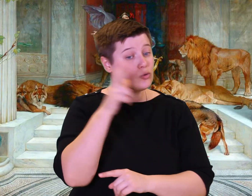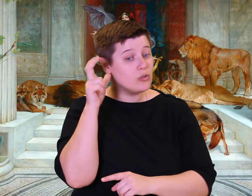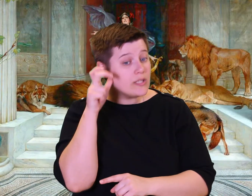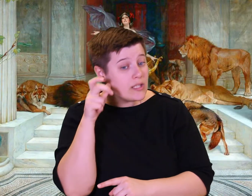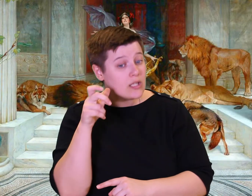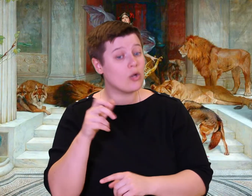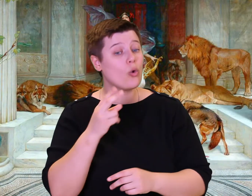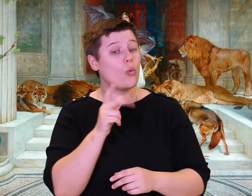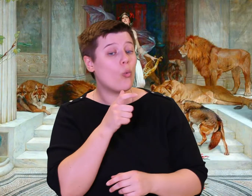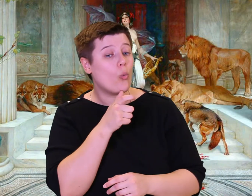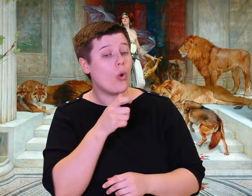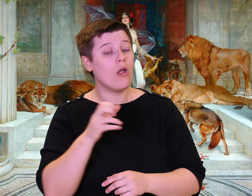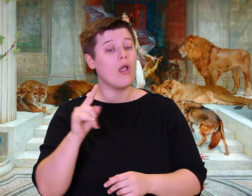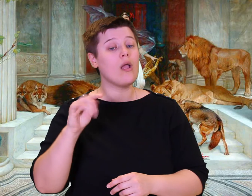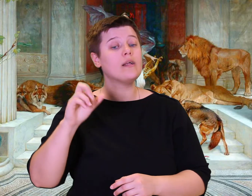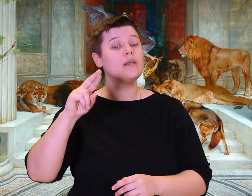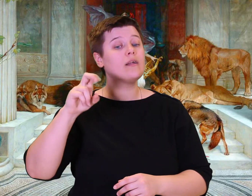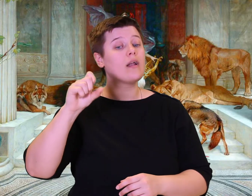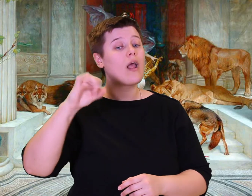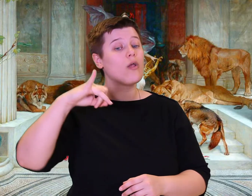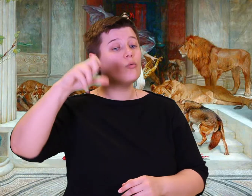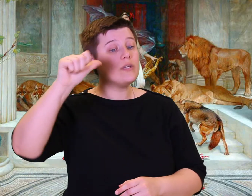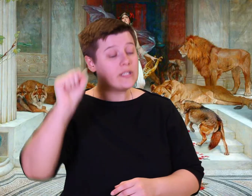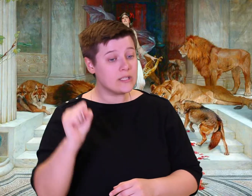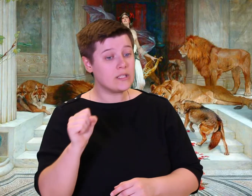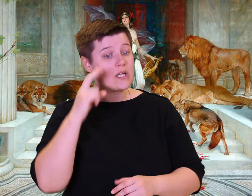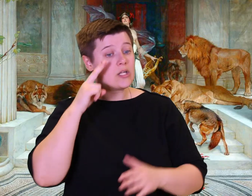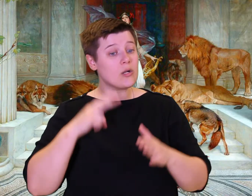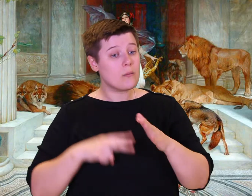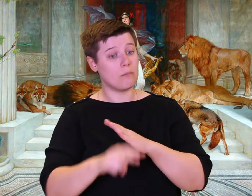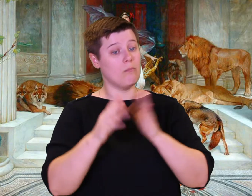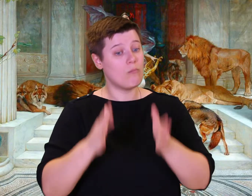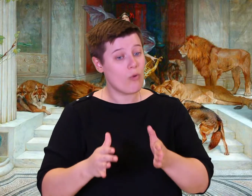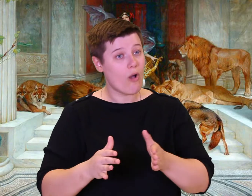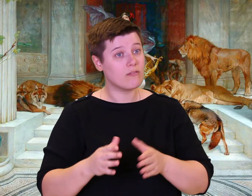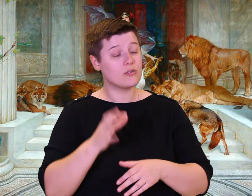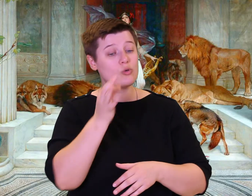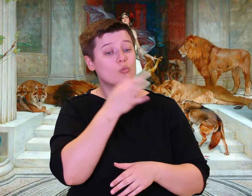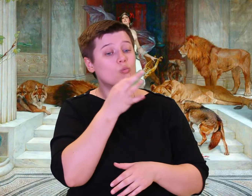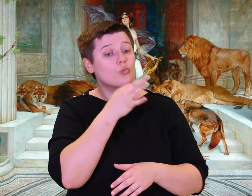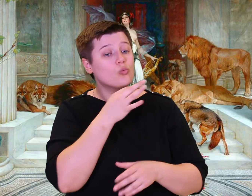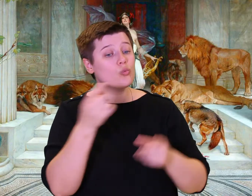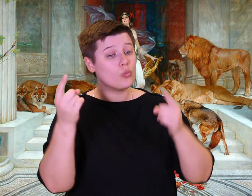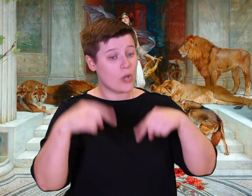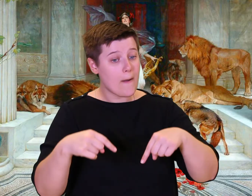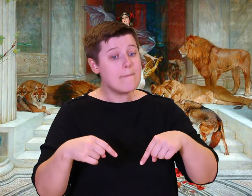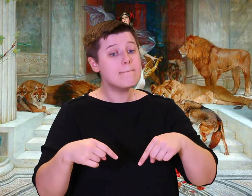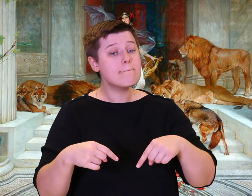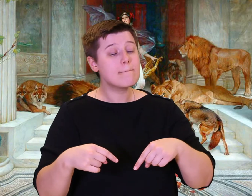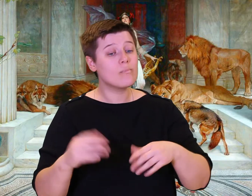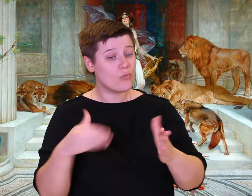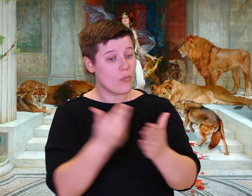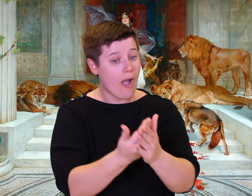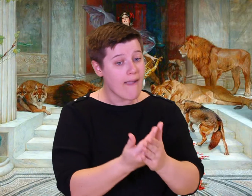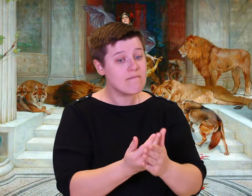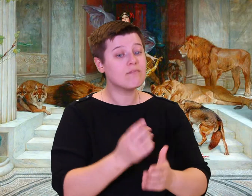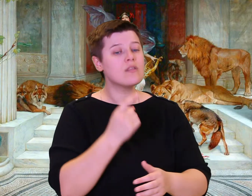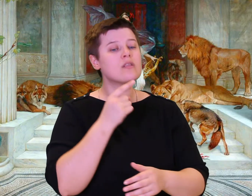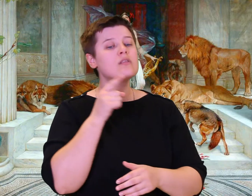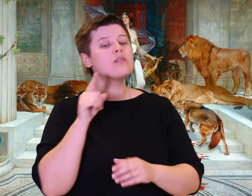When you have prayed to all the famous dead, slaughter one ram and one black ewe, directing the animals to Erebus,